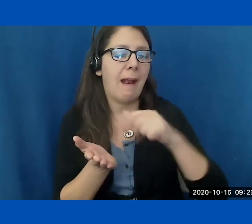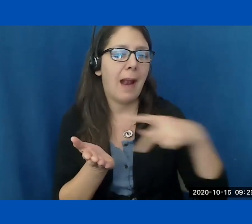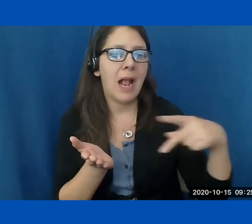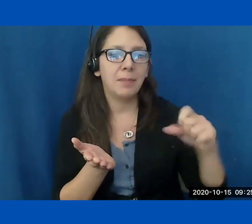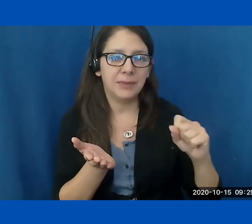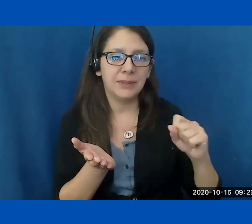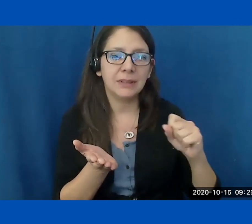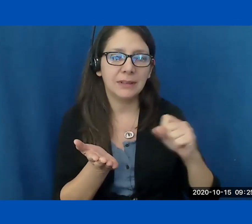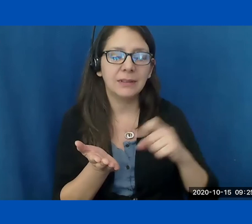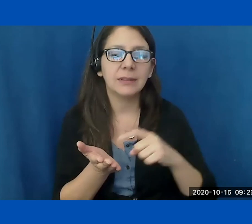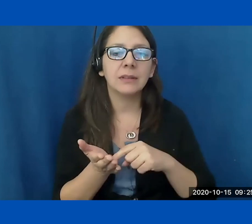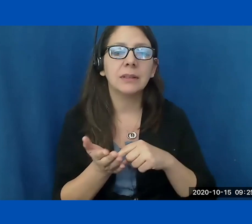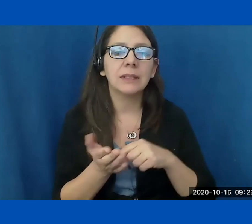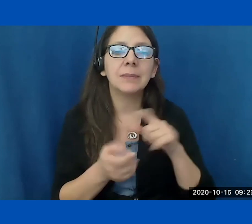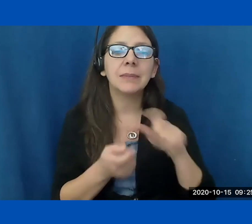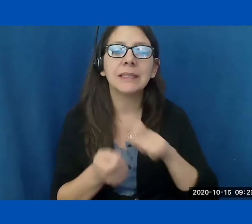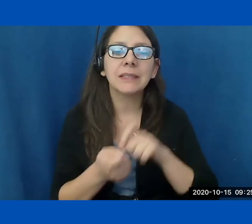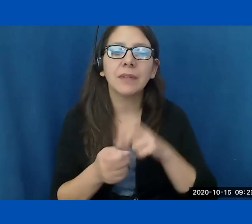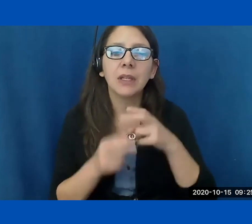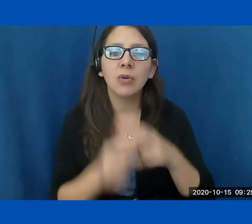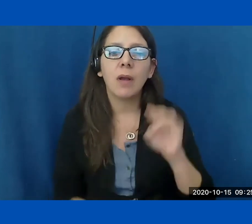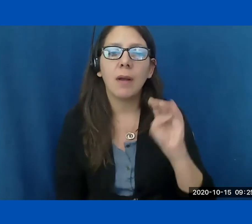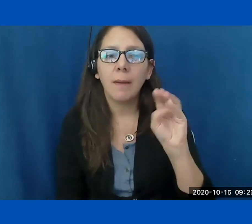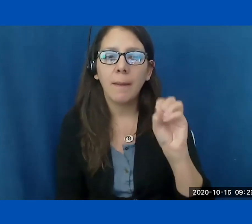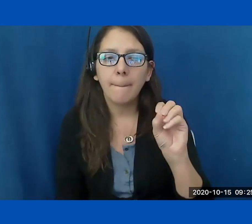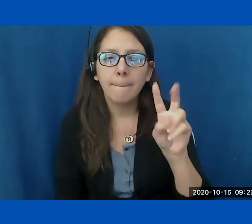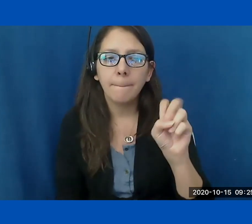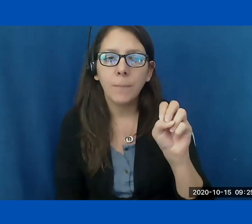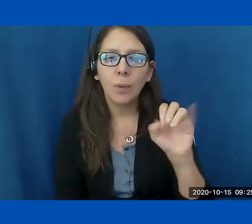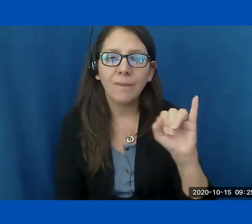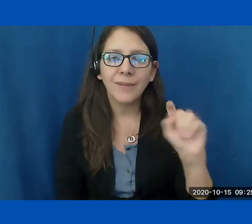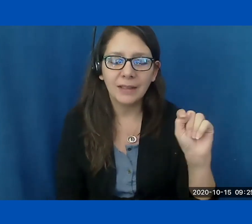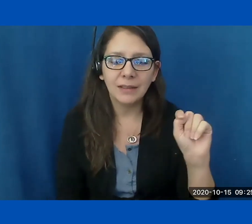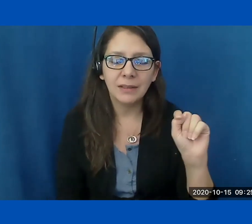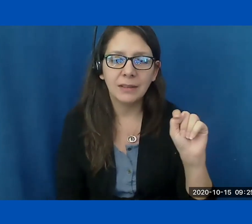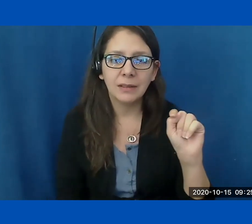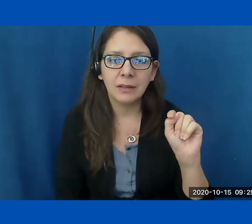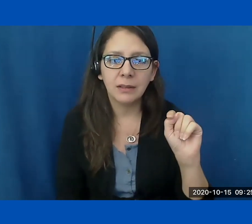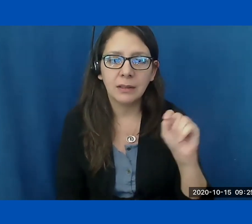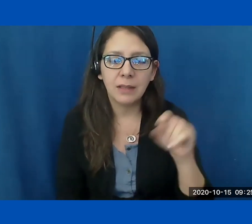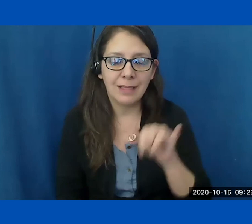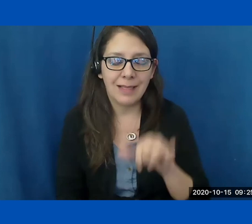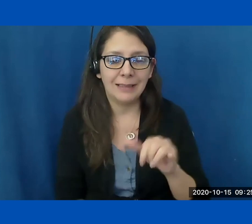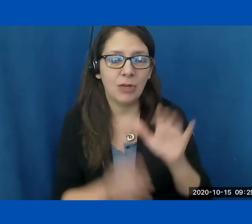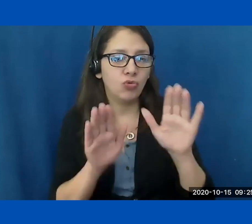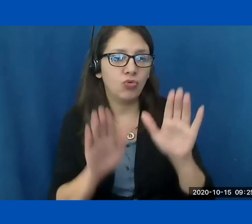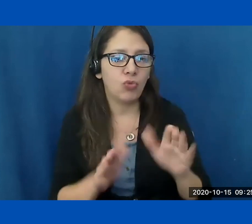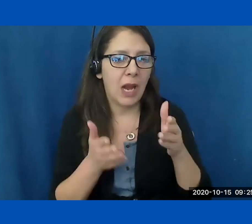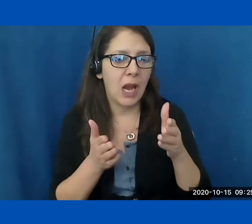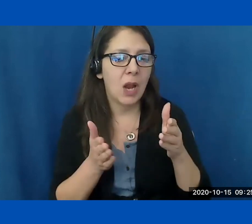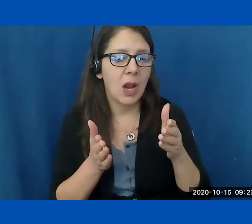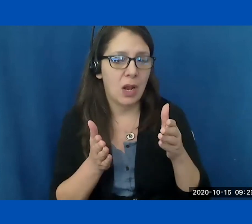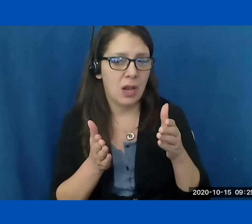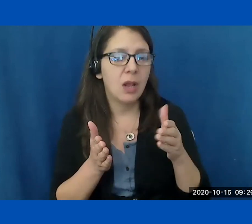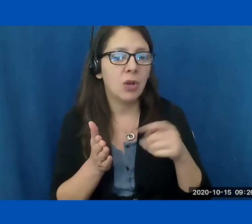Specifically, Move It. I think it's a great way to plan um, trips out if you